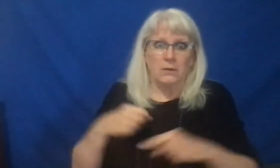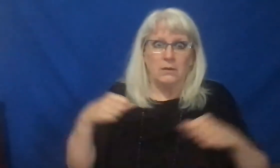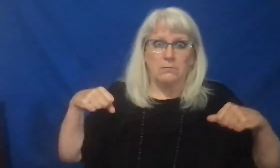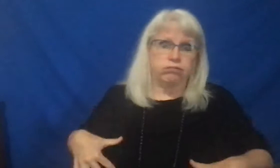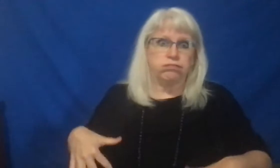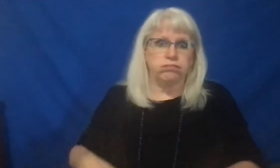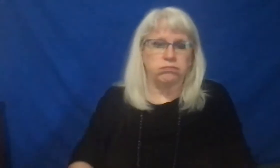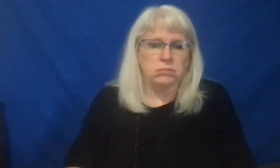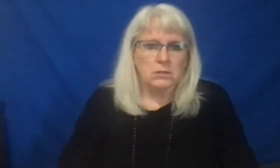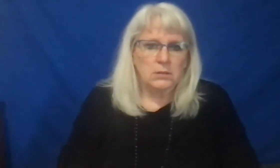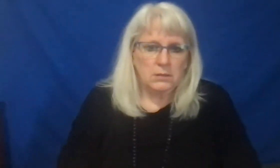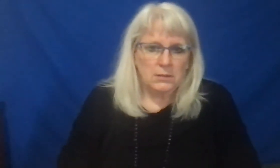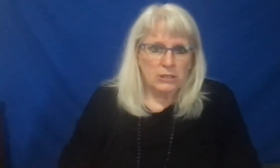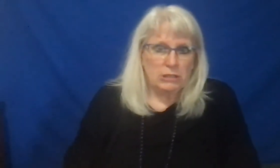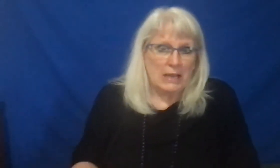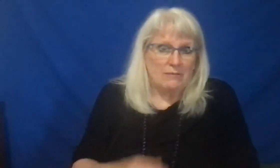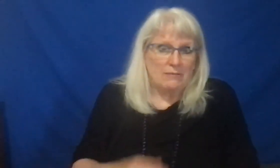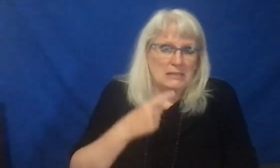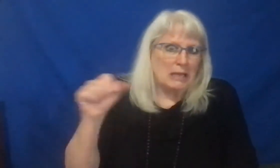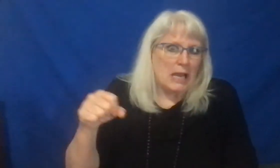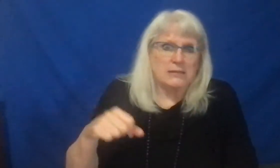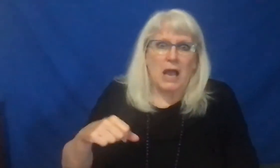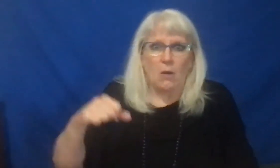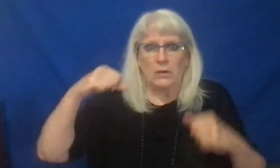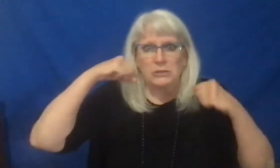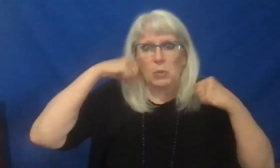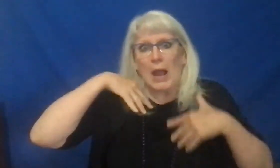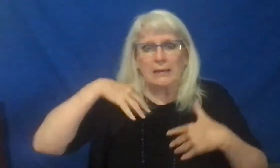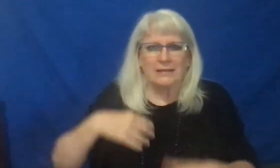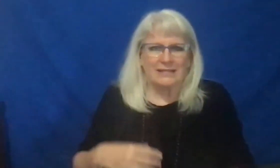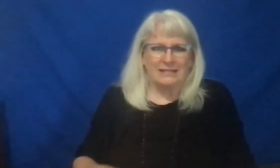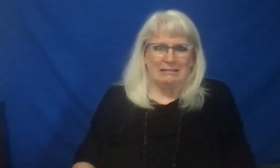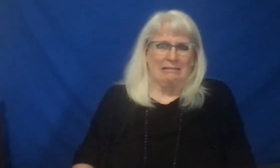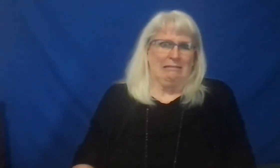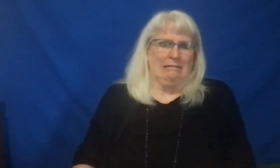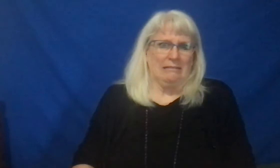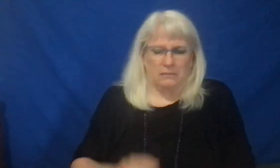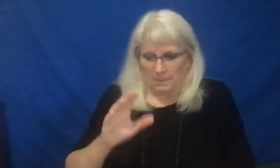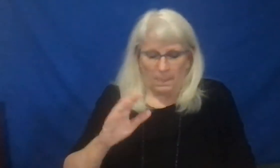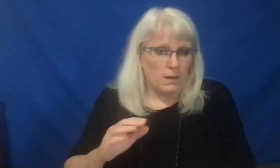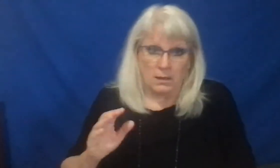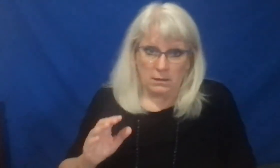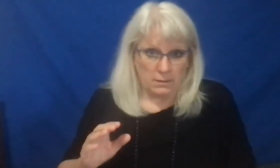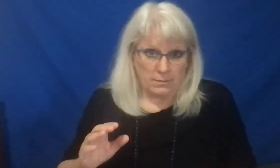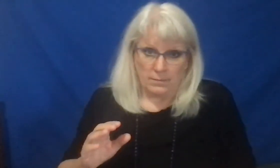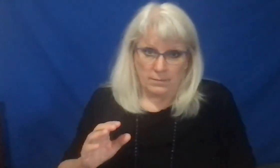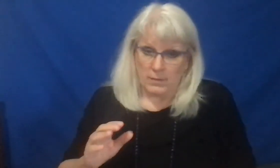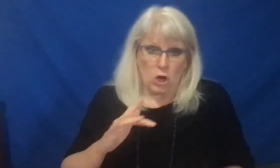But saying yes to it because I was out of my own ideas. And consistently throughout early recovery in young people's